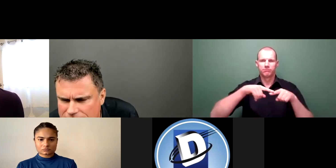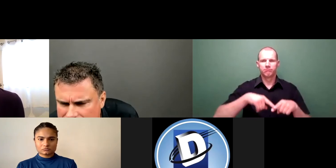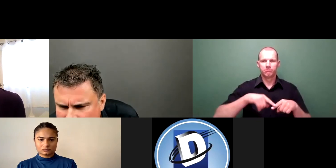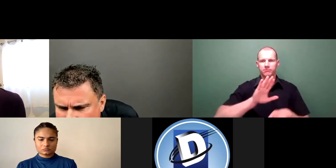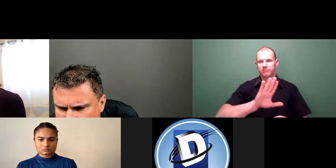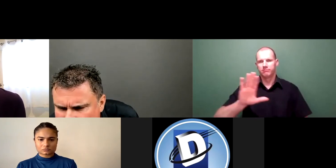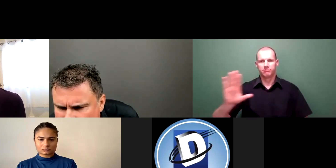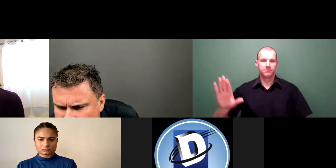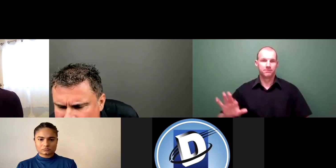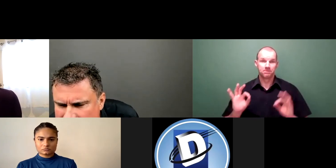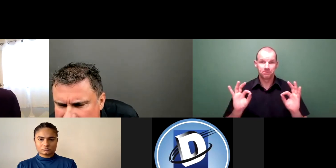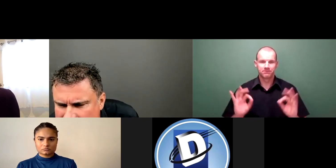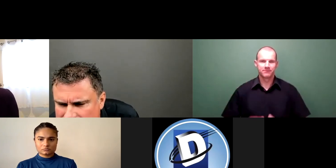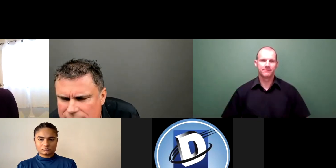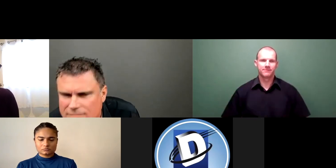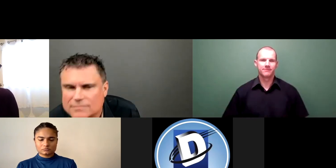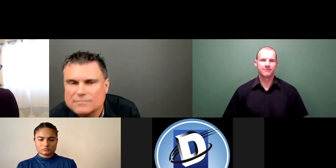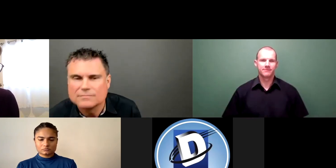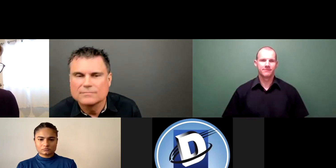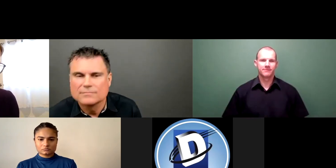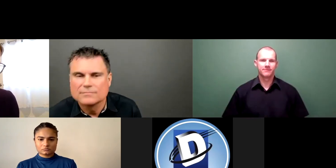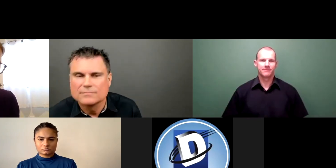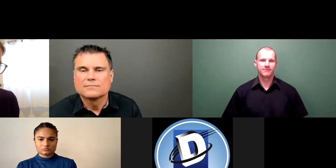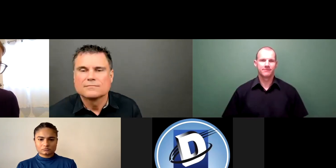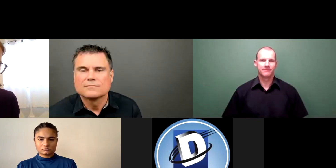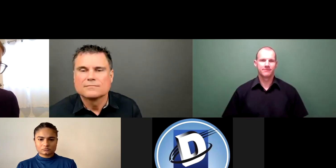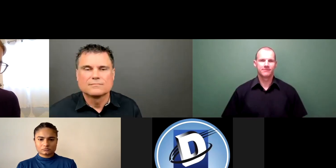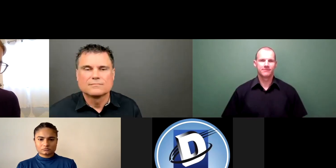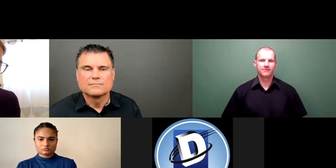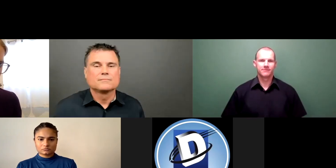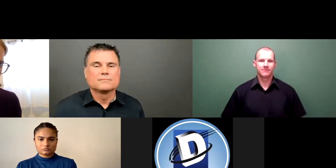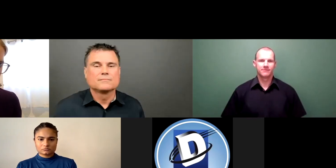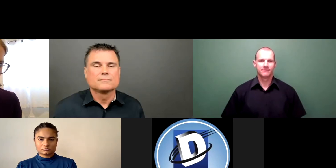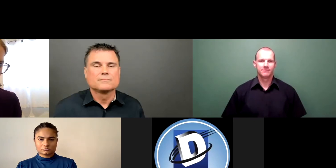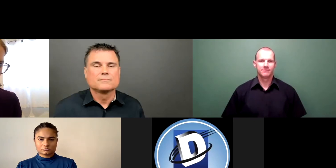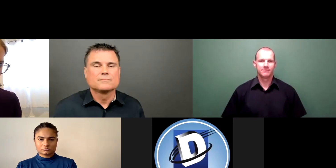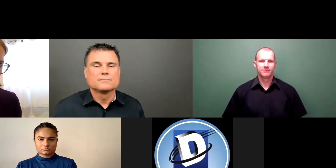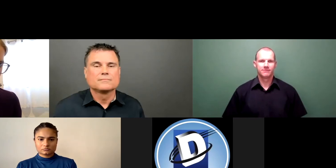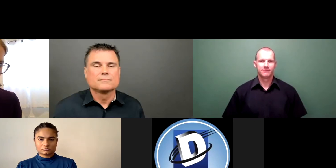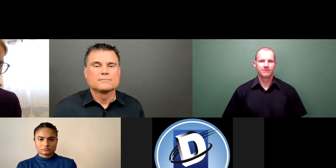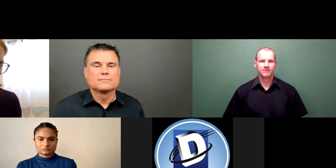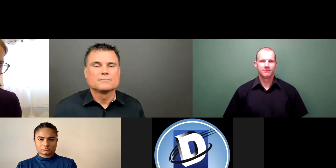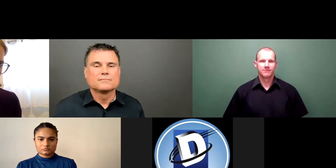we calculate then the cost for the accreditation. Thank you.